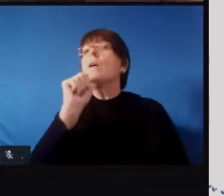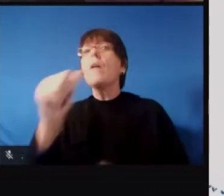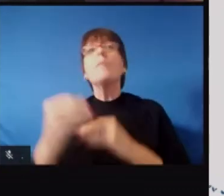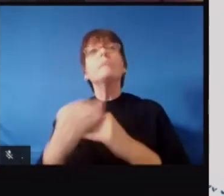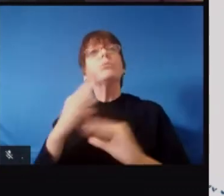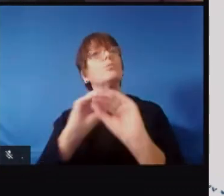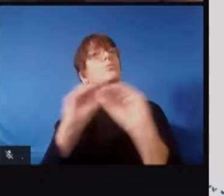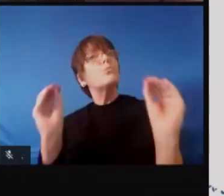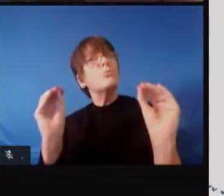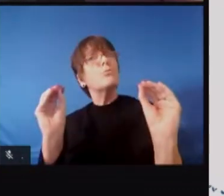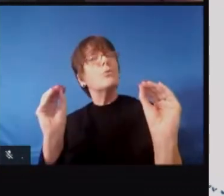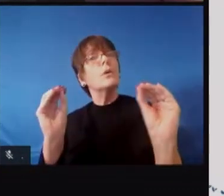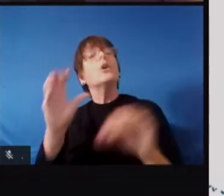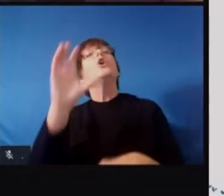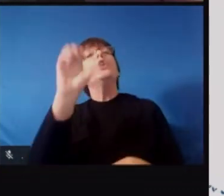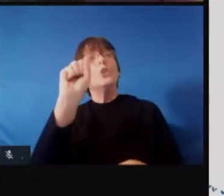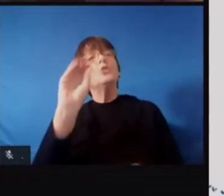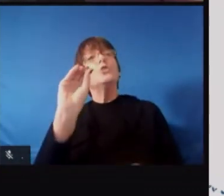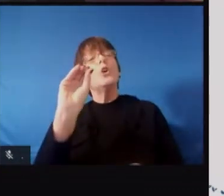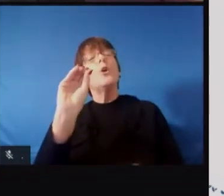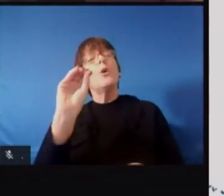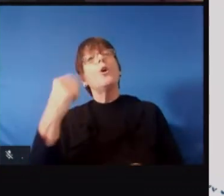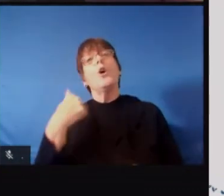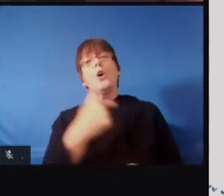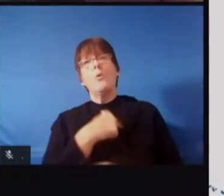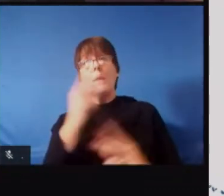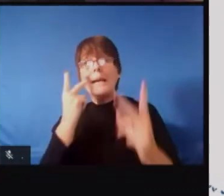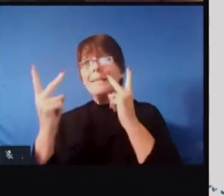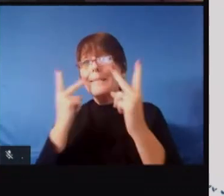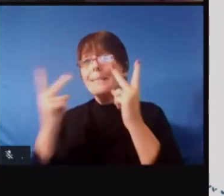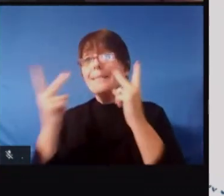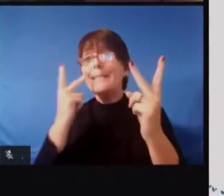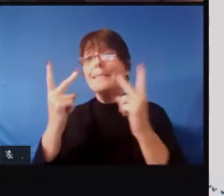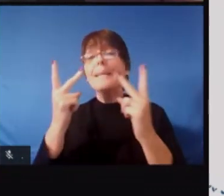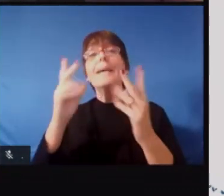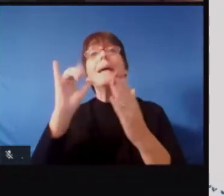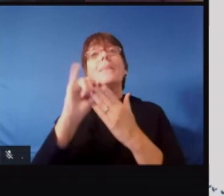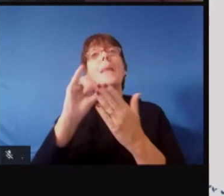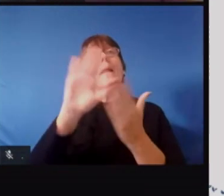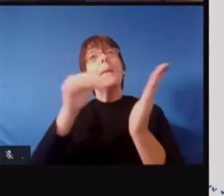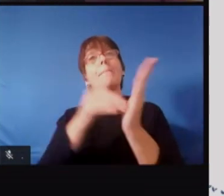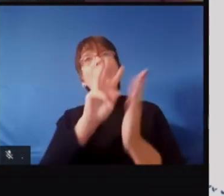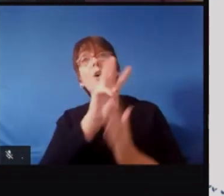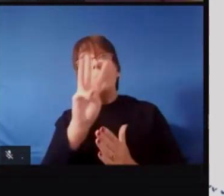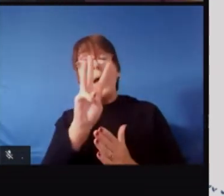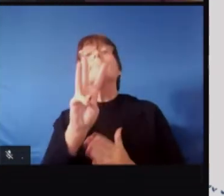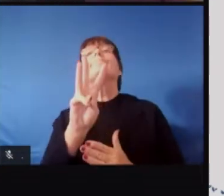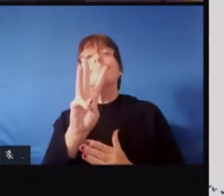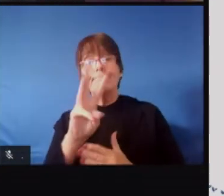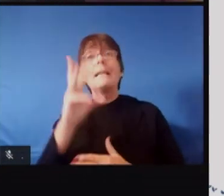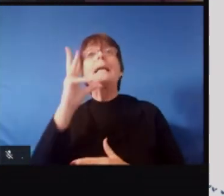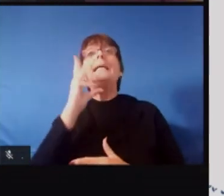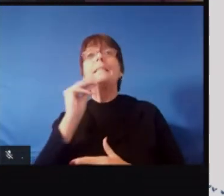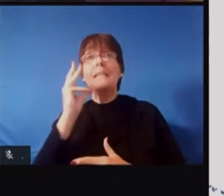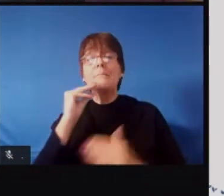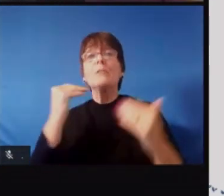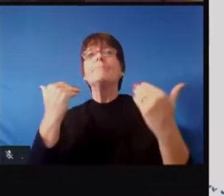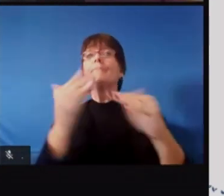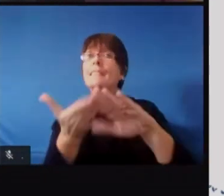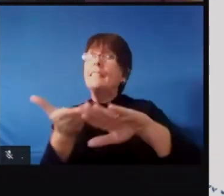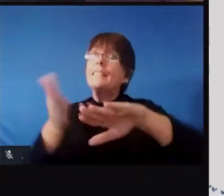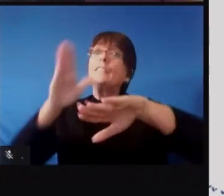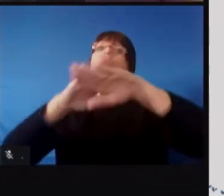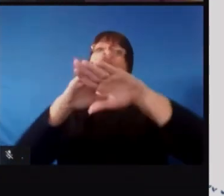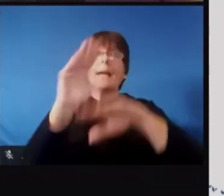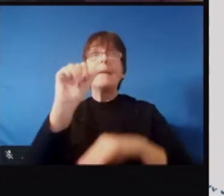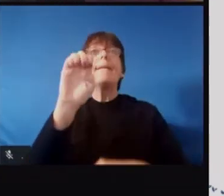all. So we see that the Midwest experiencing quite a significant increase in